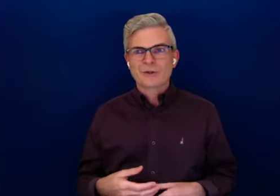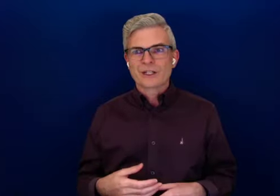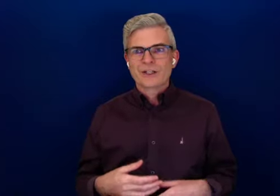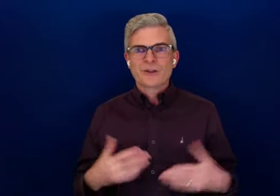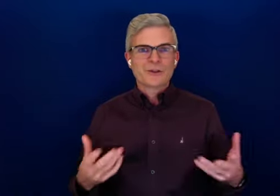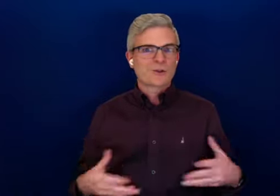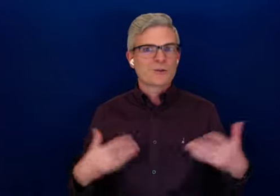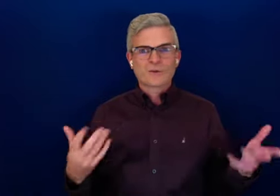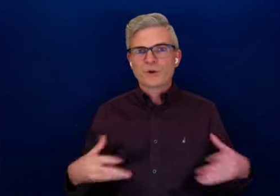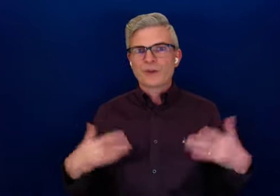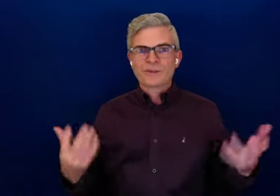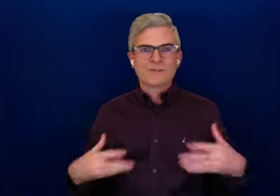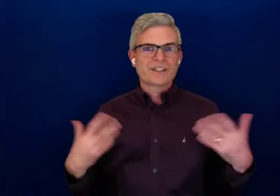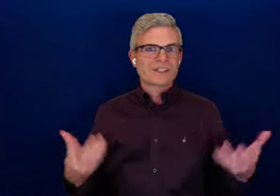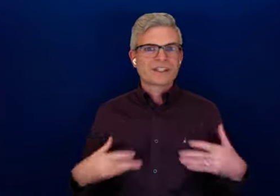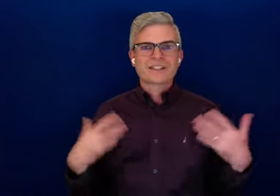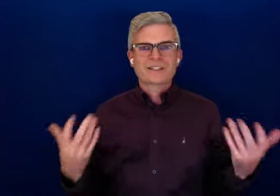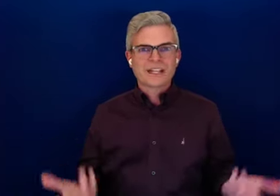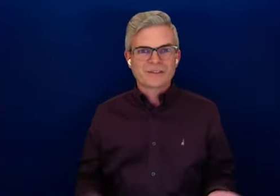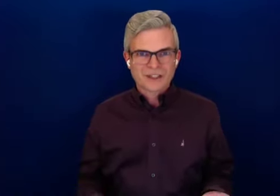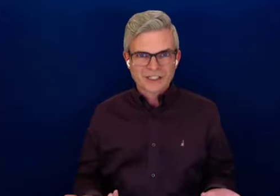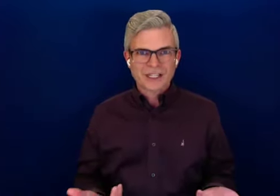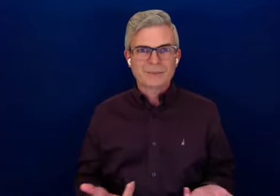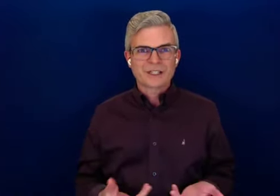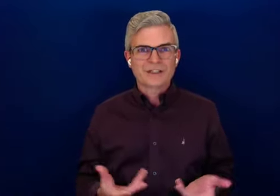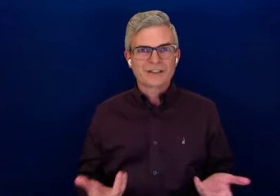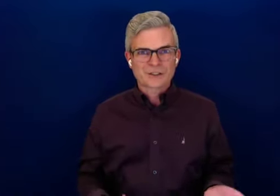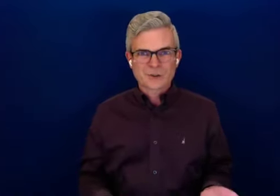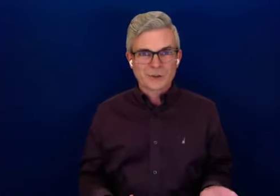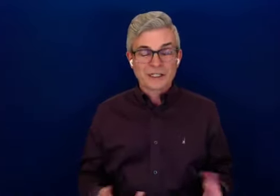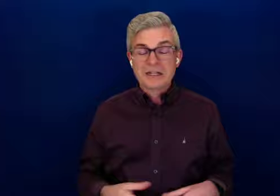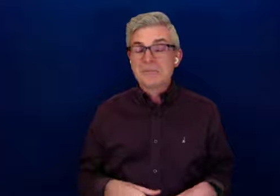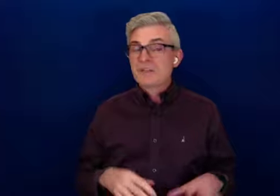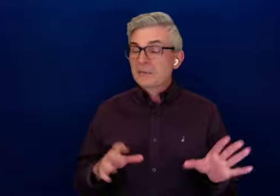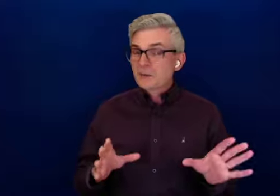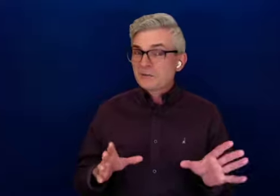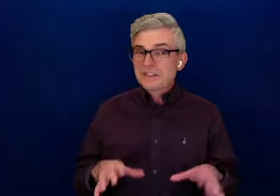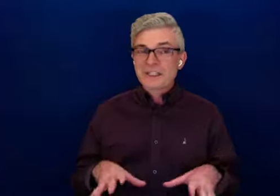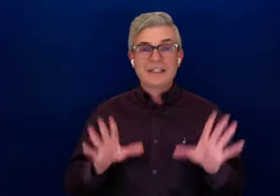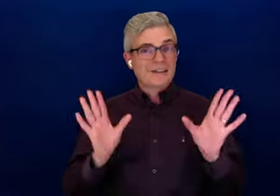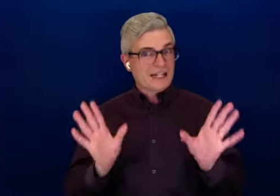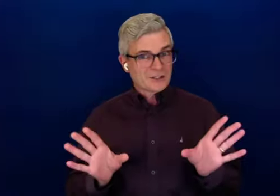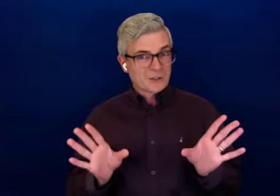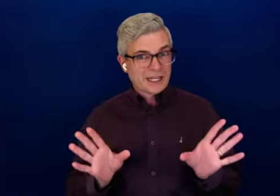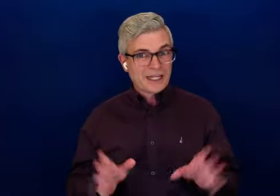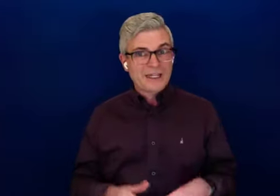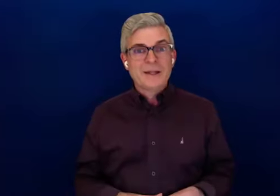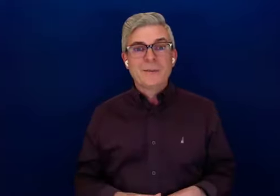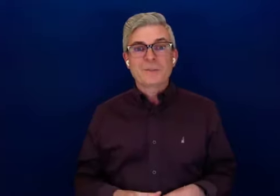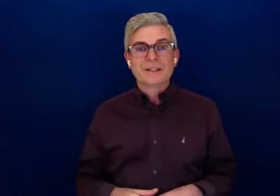your third, fourth, fifth, sixth, seventh time telling the story. Not perfect yet, that's okay,